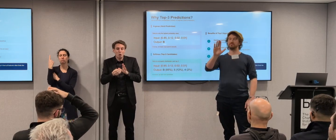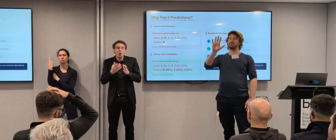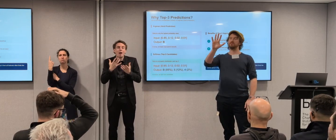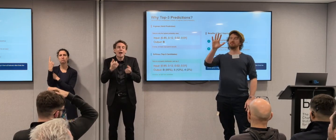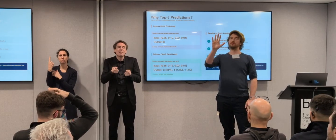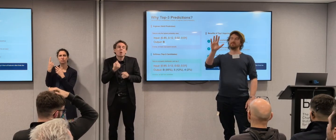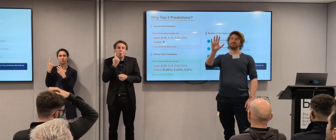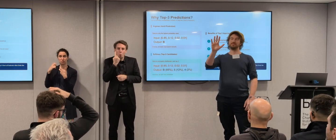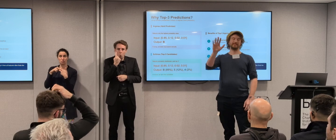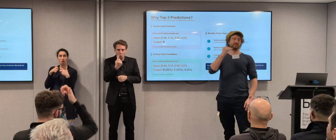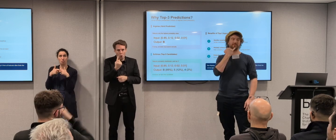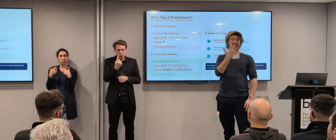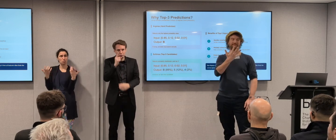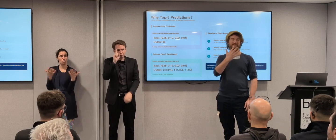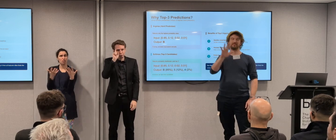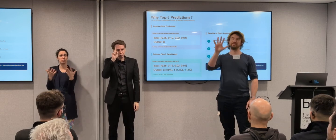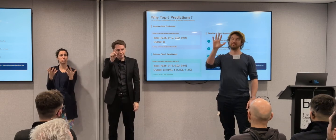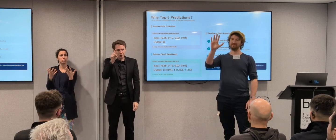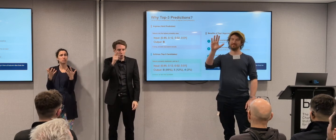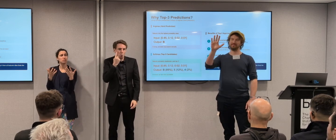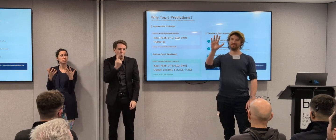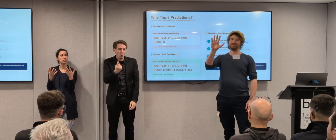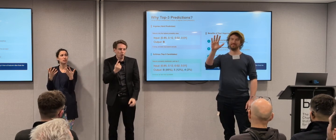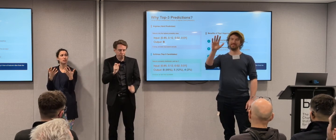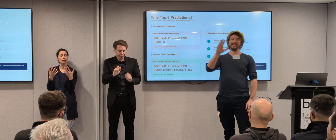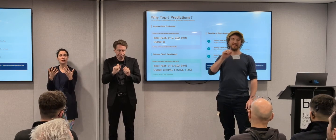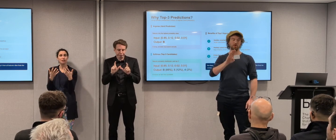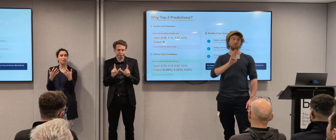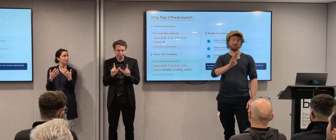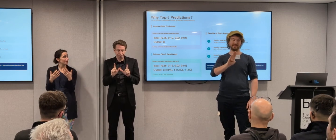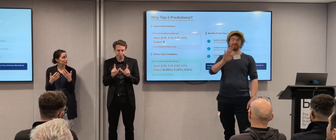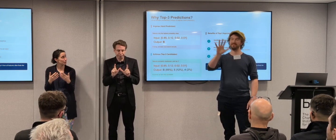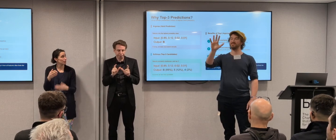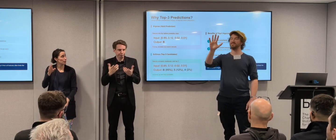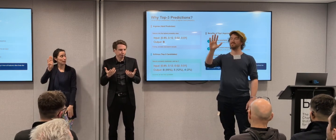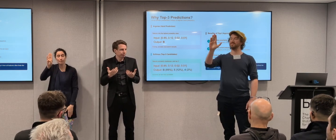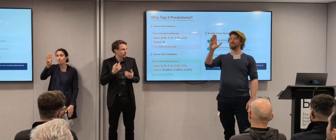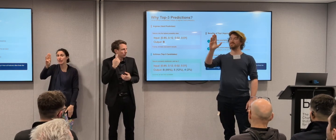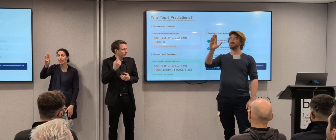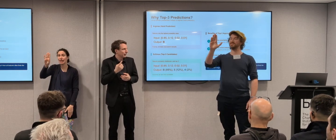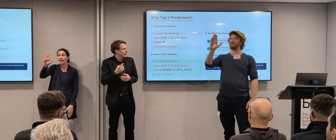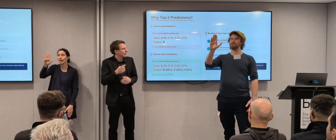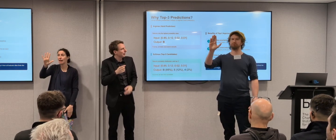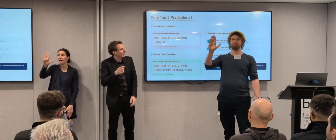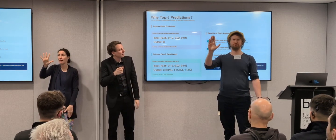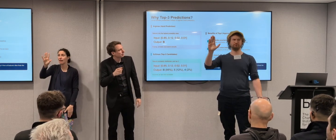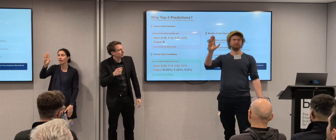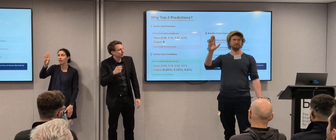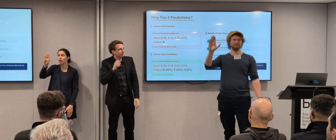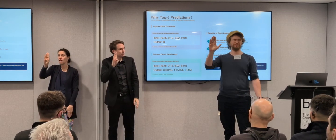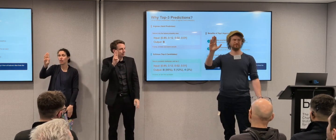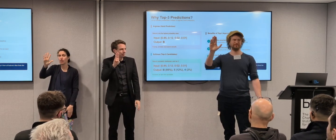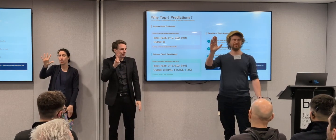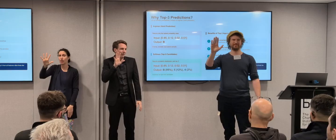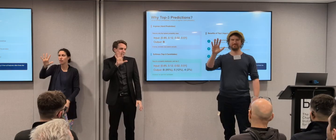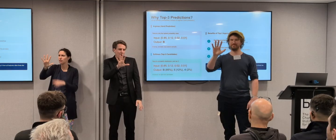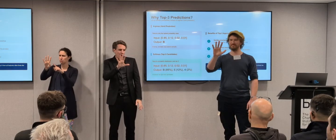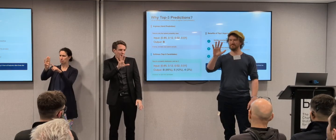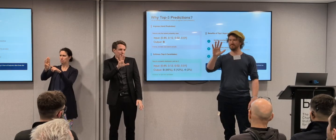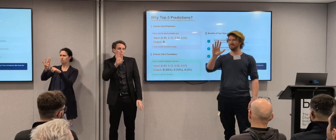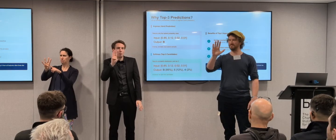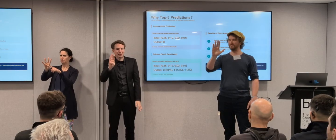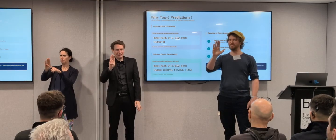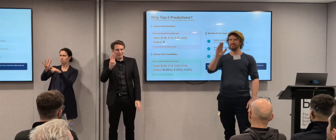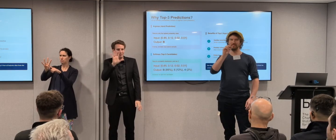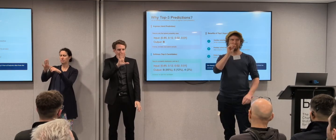And the problem with that is, for example, the 5 hand shape or the B hand shape. There's only a slight difference with the spreading of the fingers.